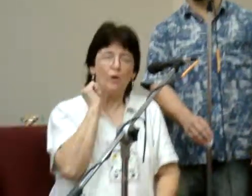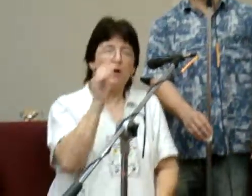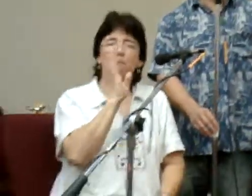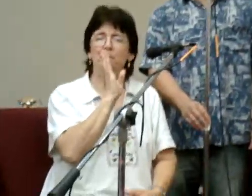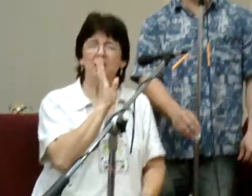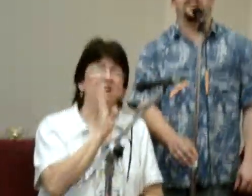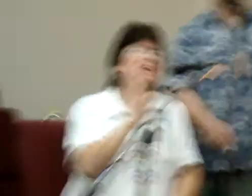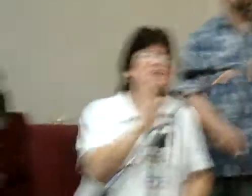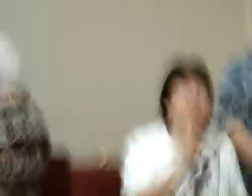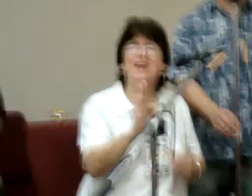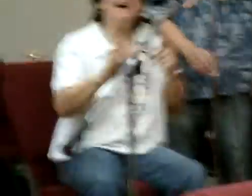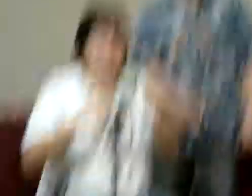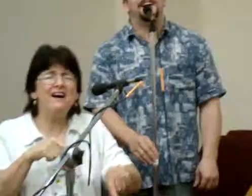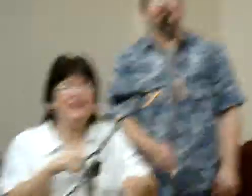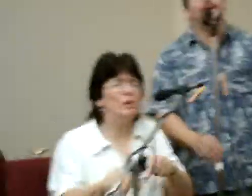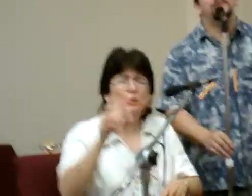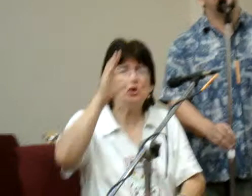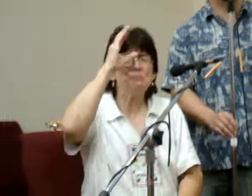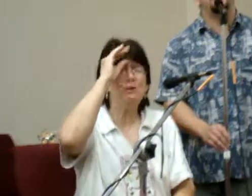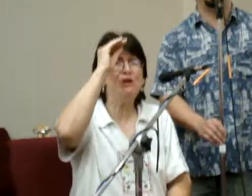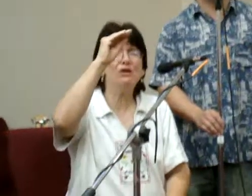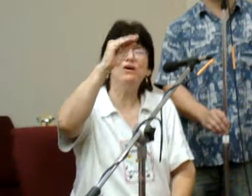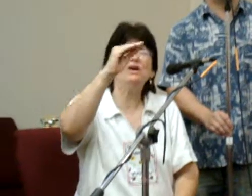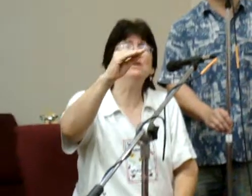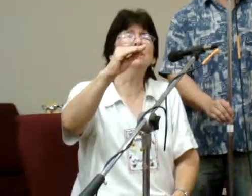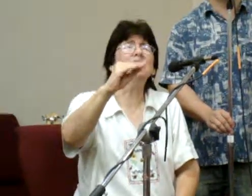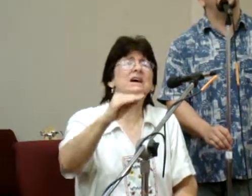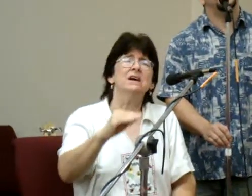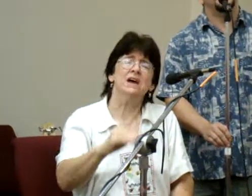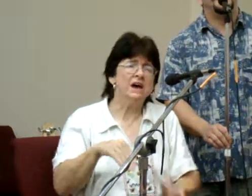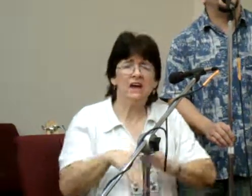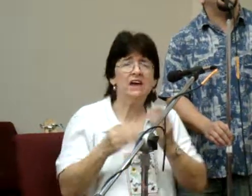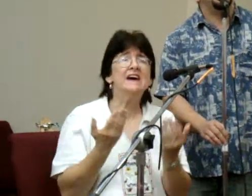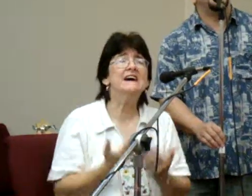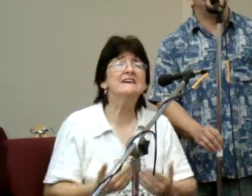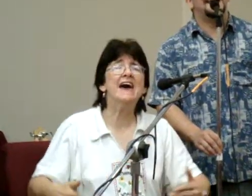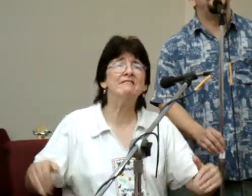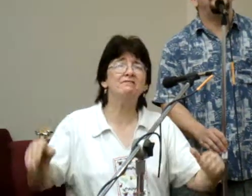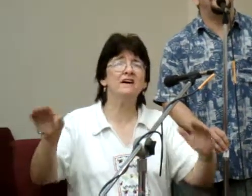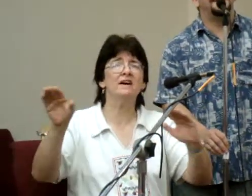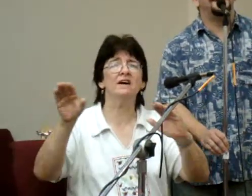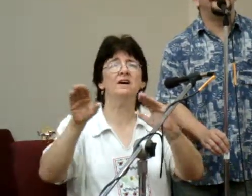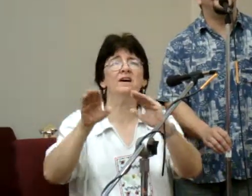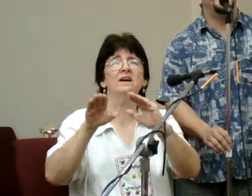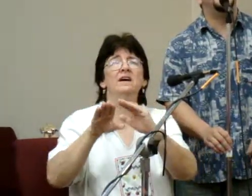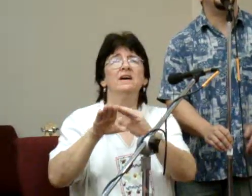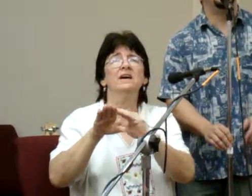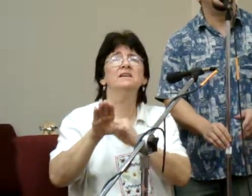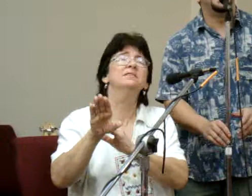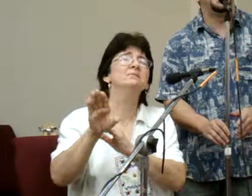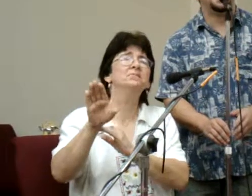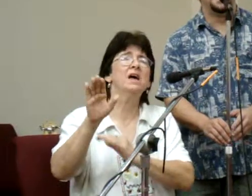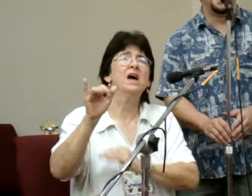say, I will be a crippled boy in